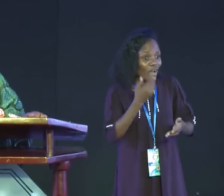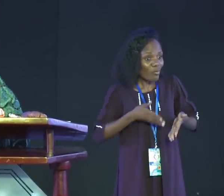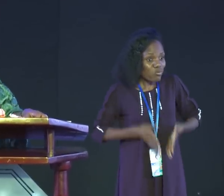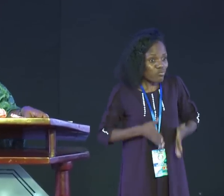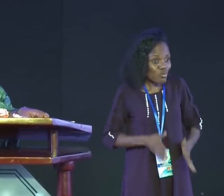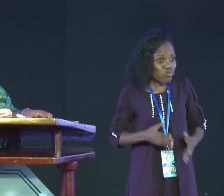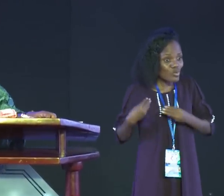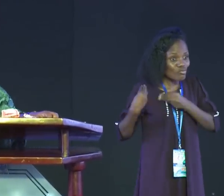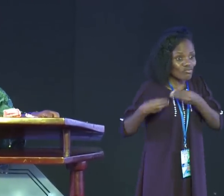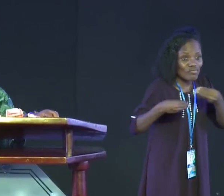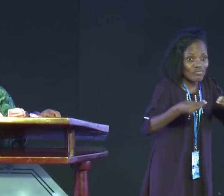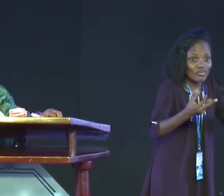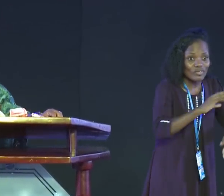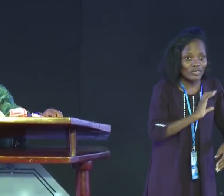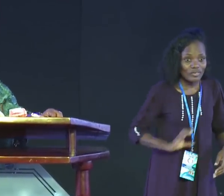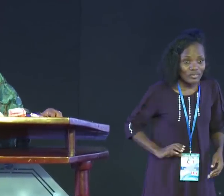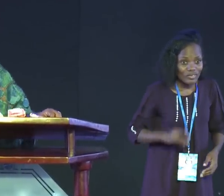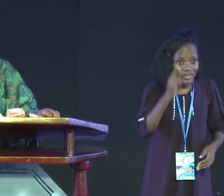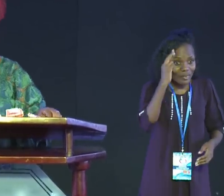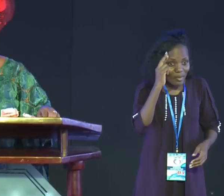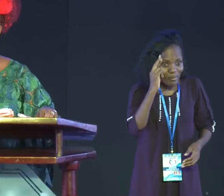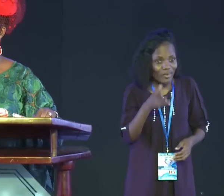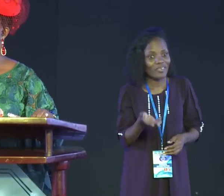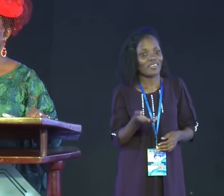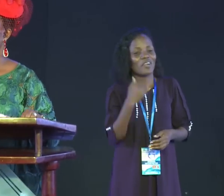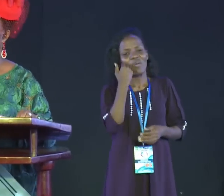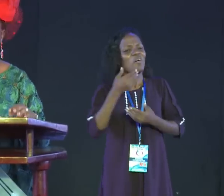Rakab? Ye yali amenyeddwa kyenkanaki.